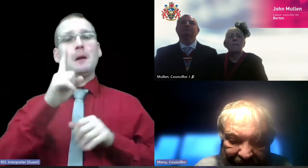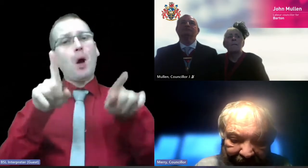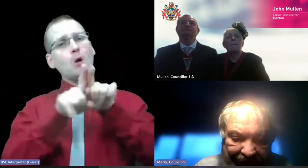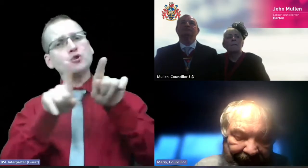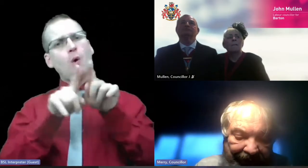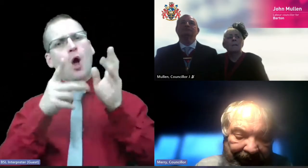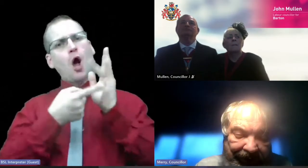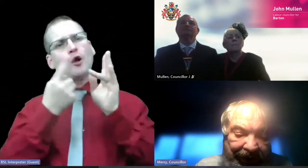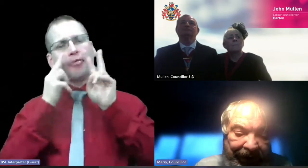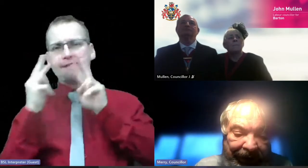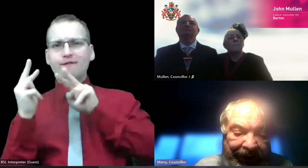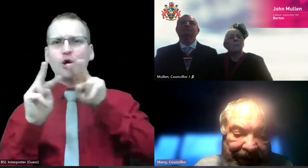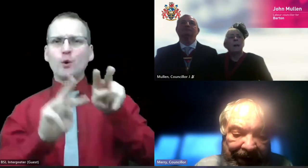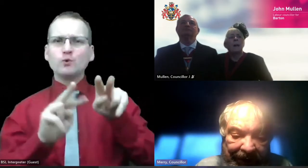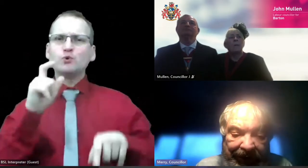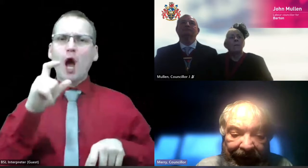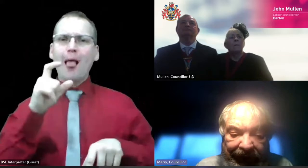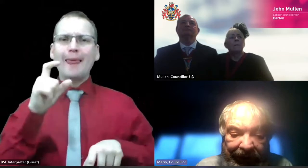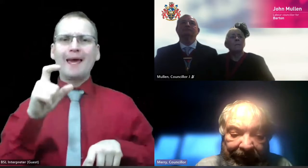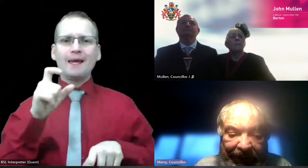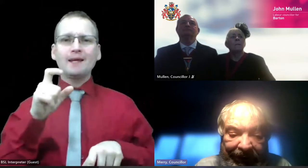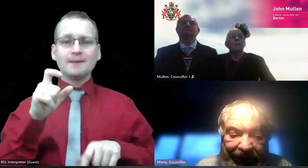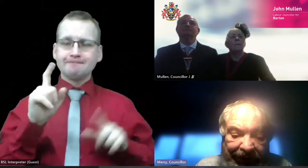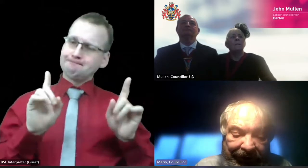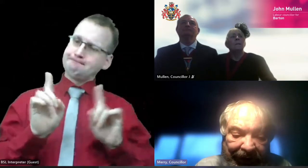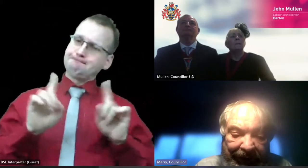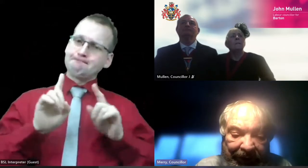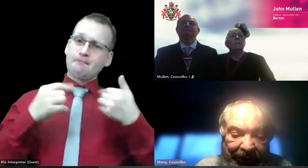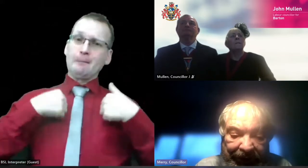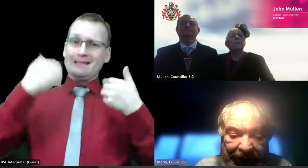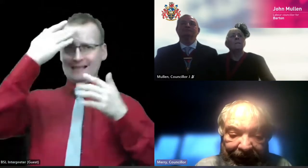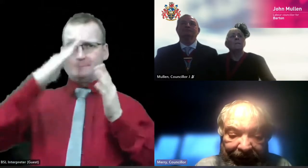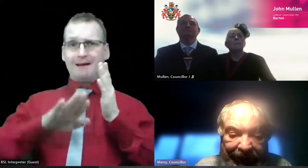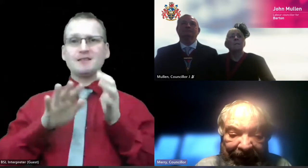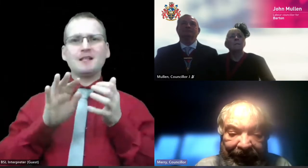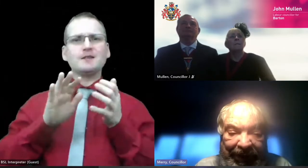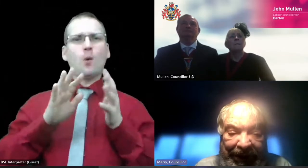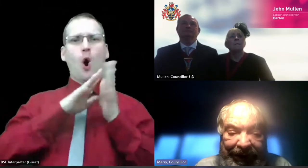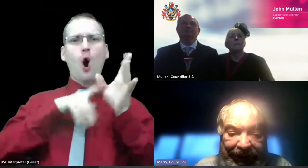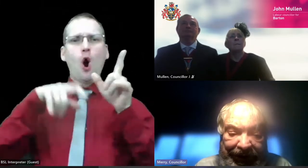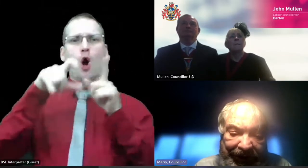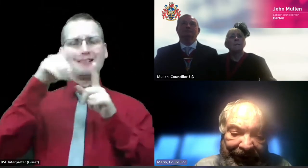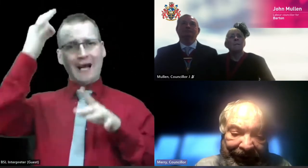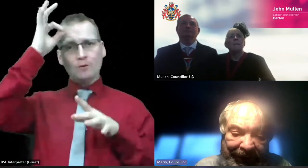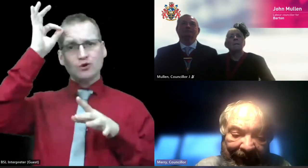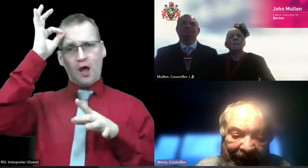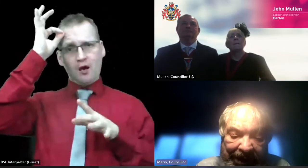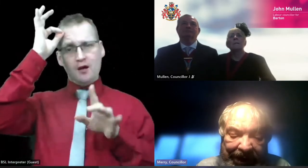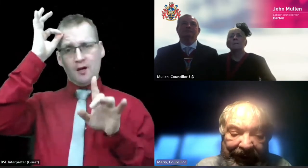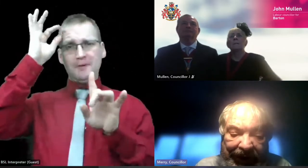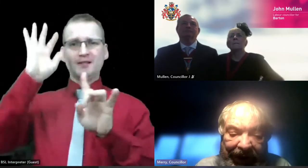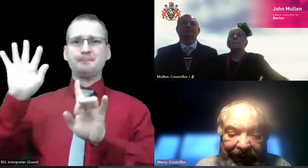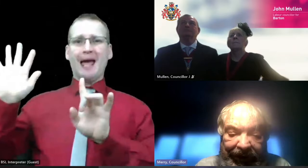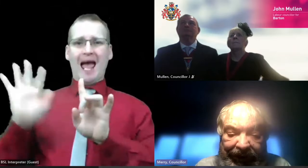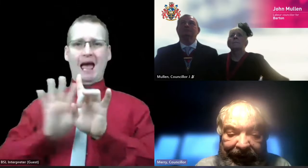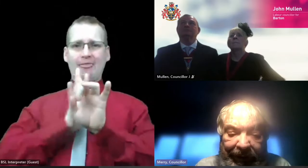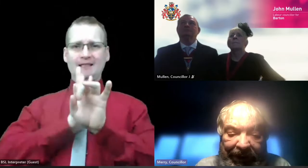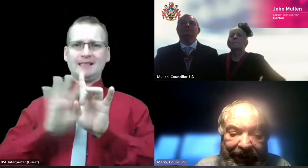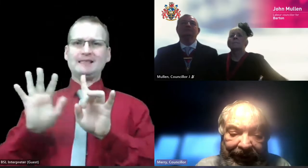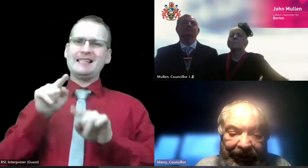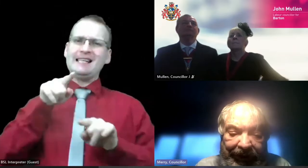side to Charlie, which I've experienced as a fellow ward councillor, because behind the scenes, he has